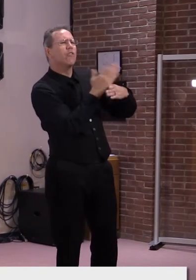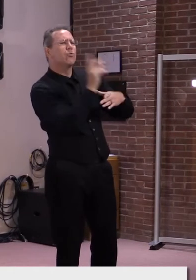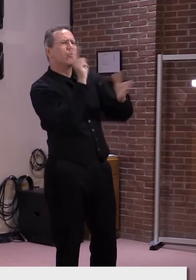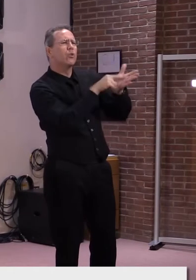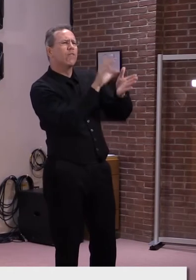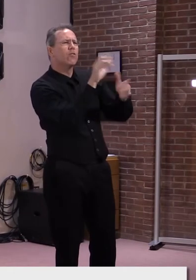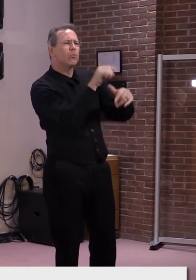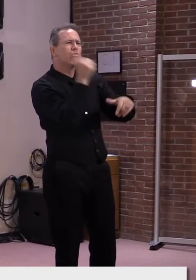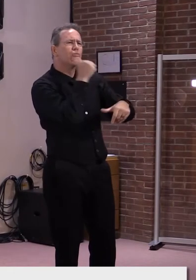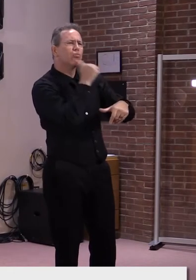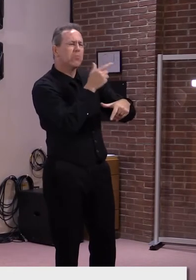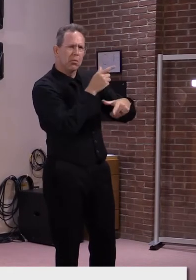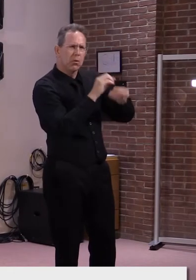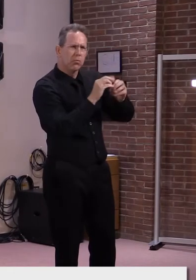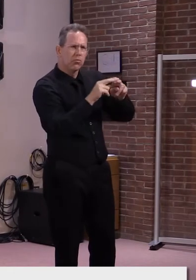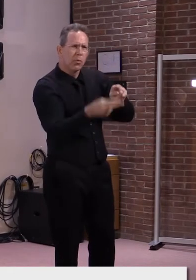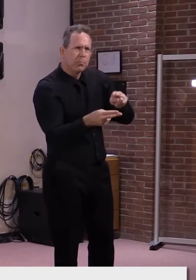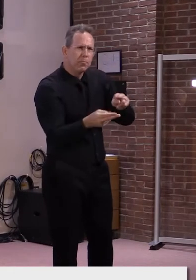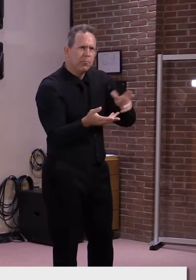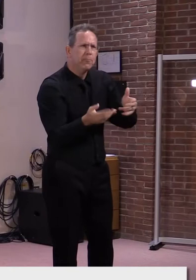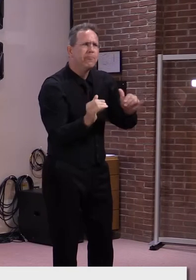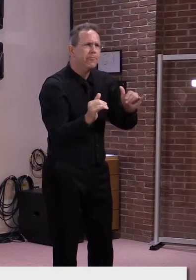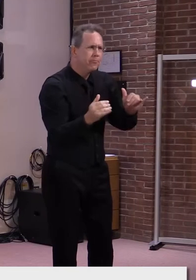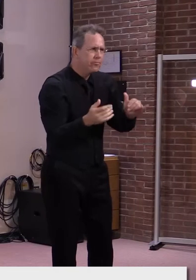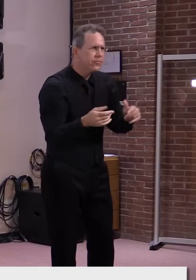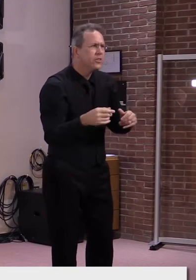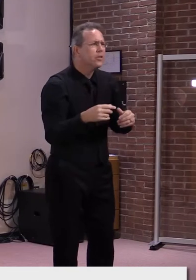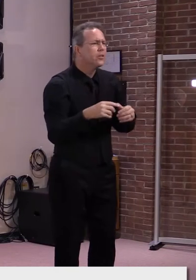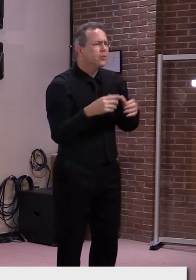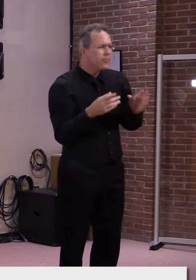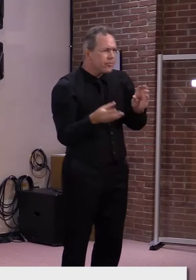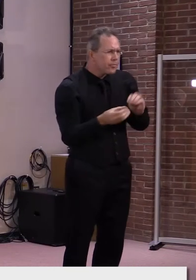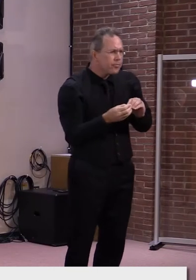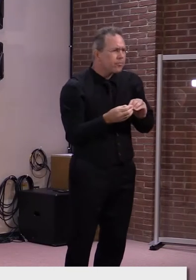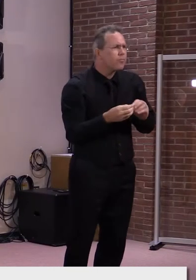to 1,446 on Friday and